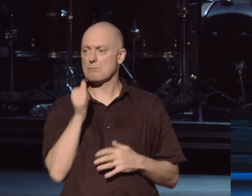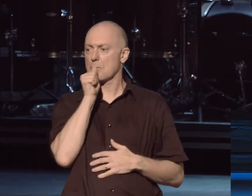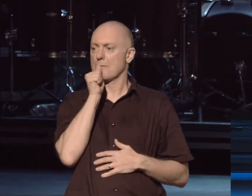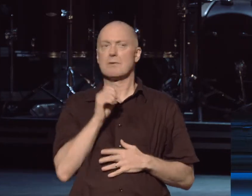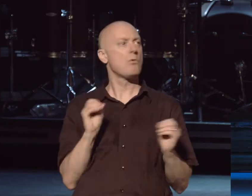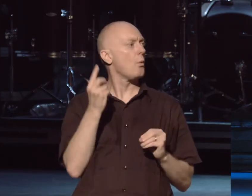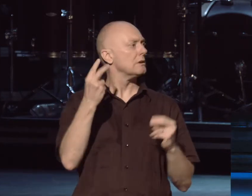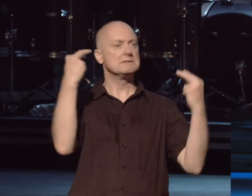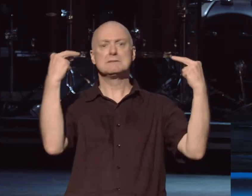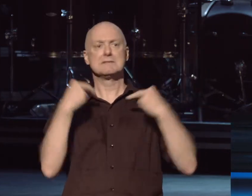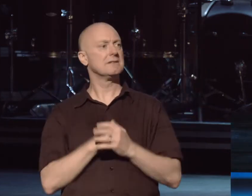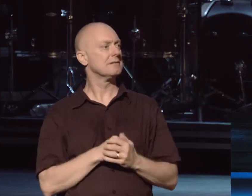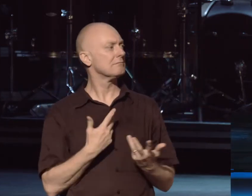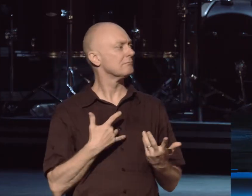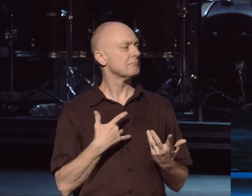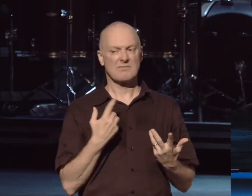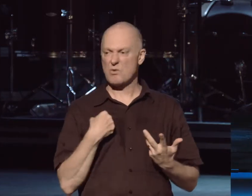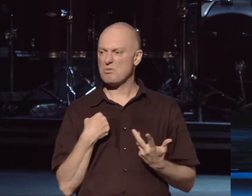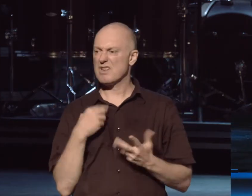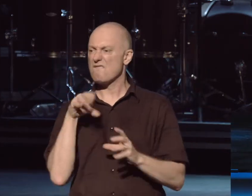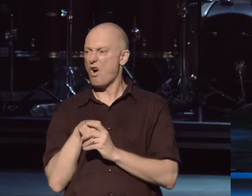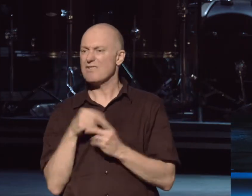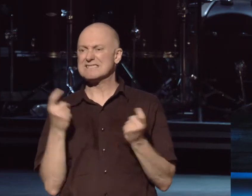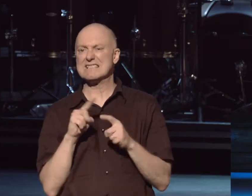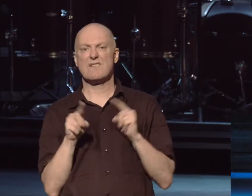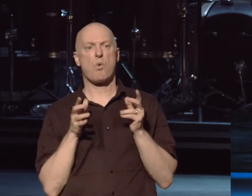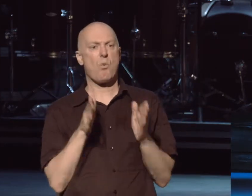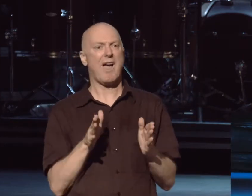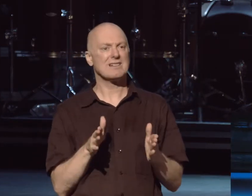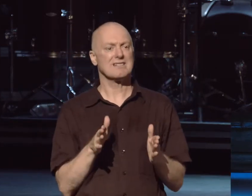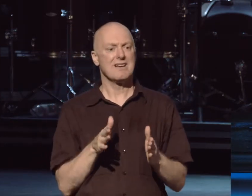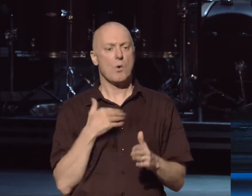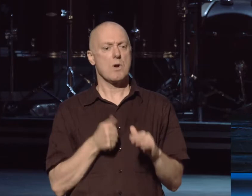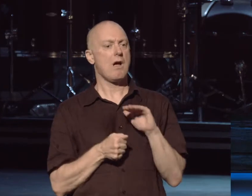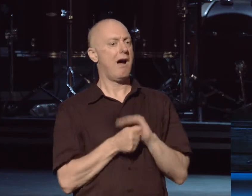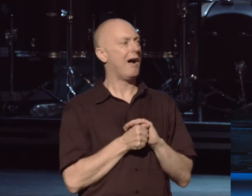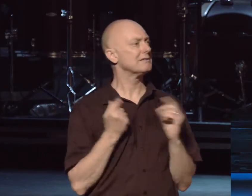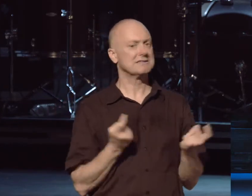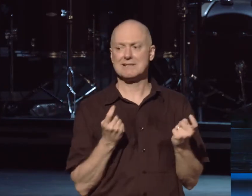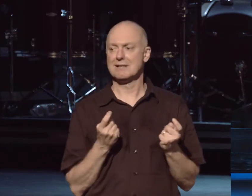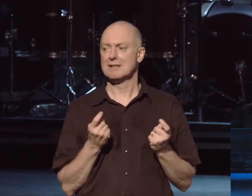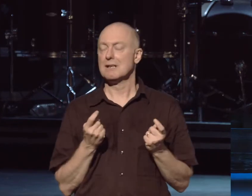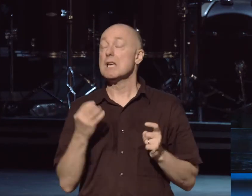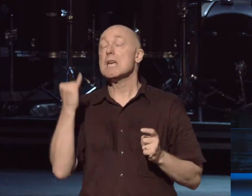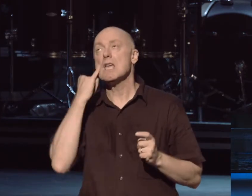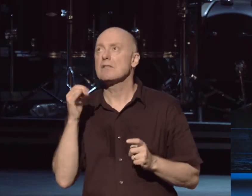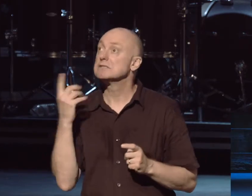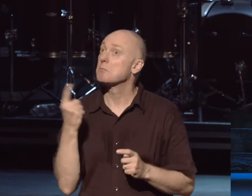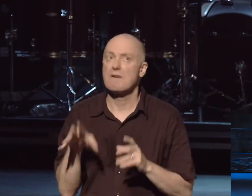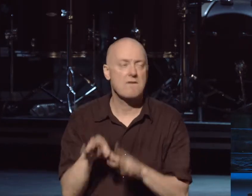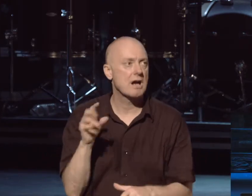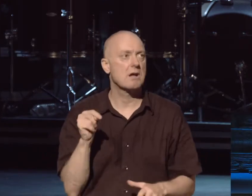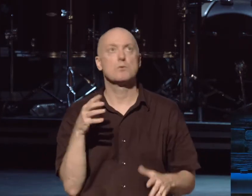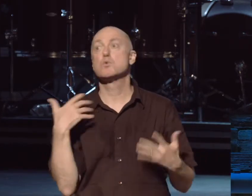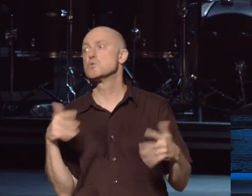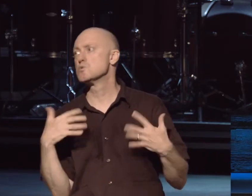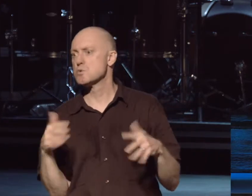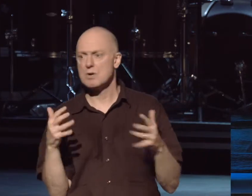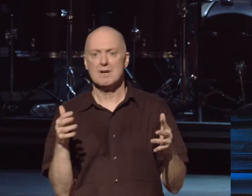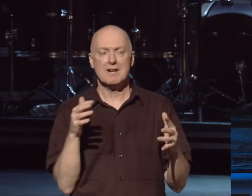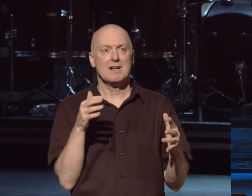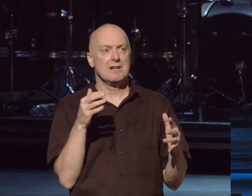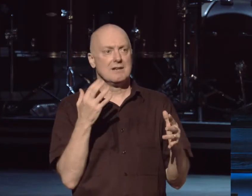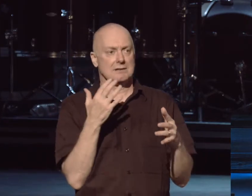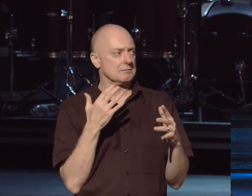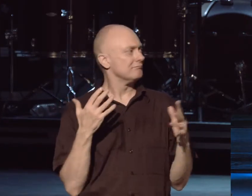are committing these indecent acts in different ways, and we're hiding because if it ever brought to light, we feel so ashamed. And we think behind those locked doors and in those dark